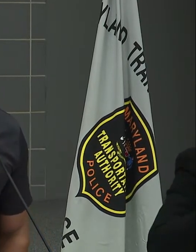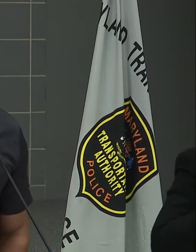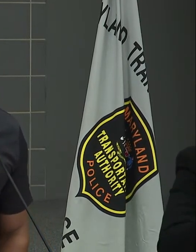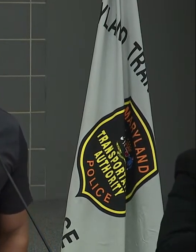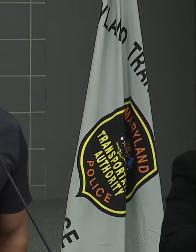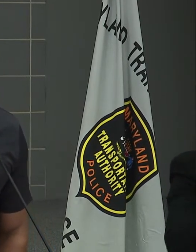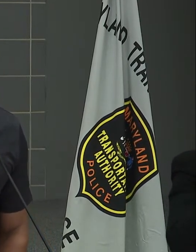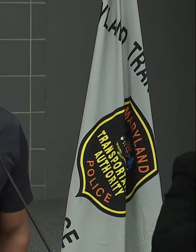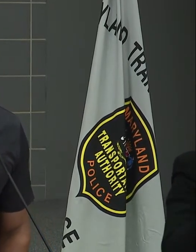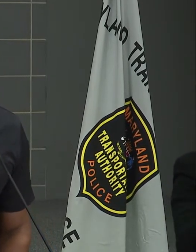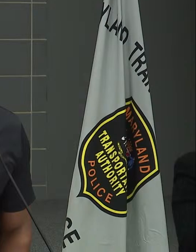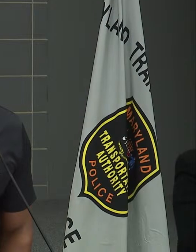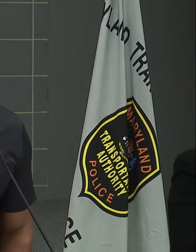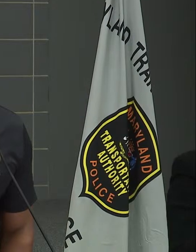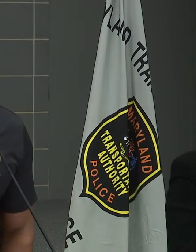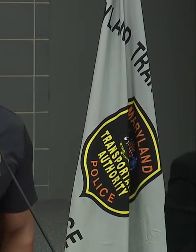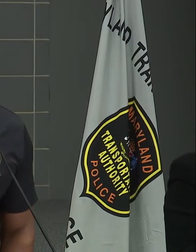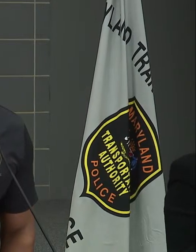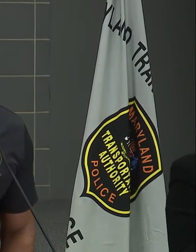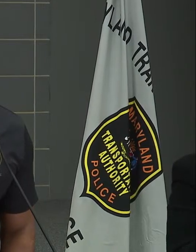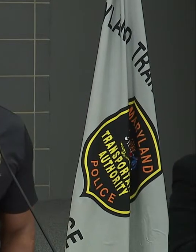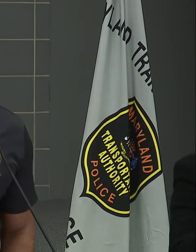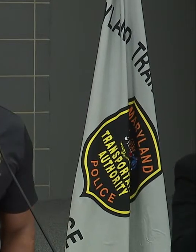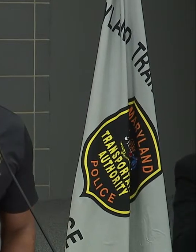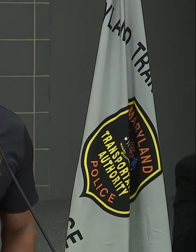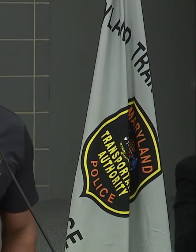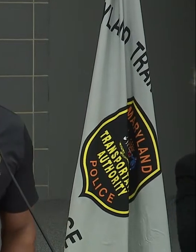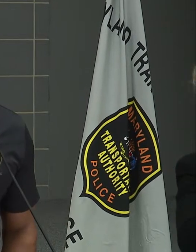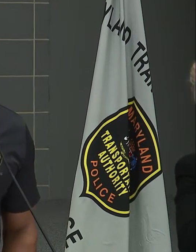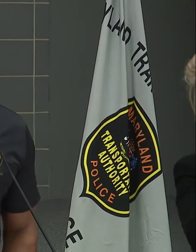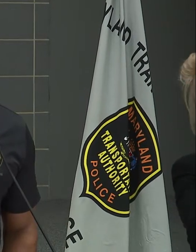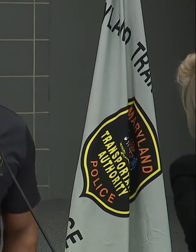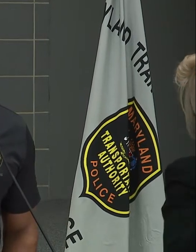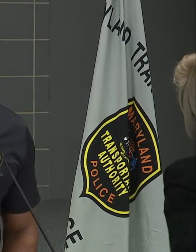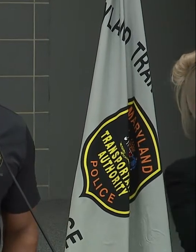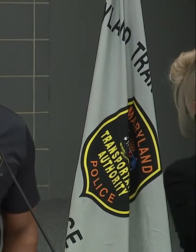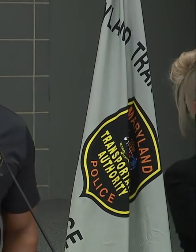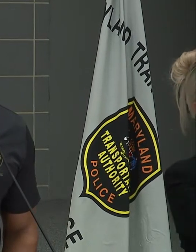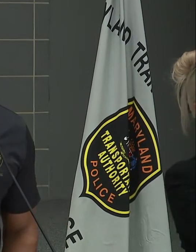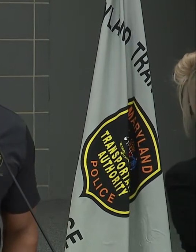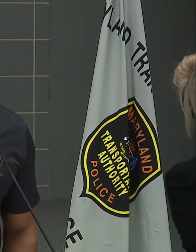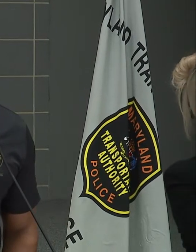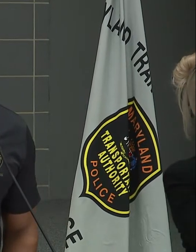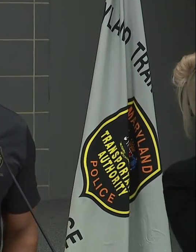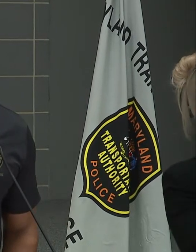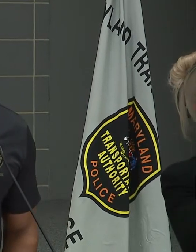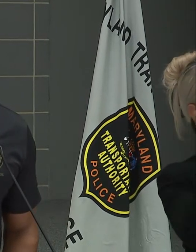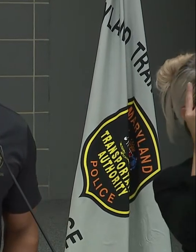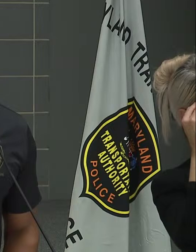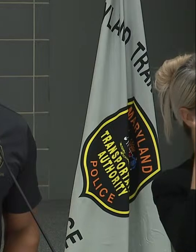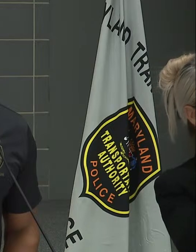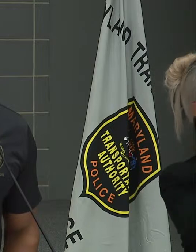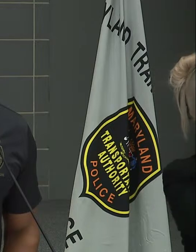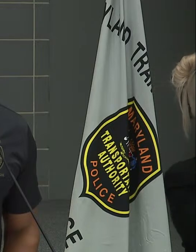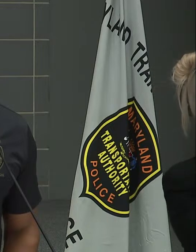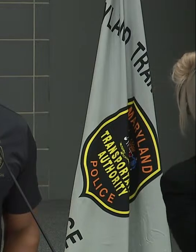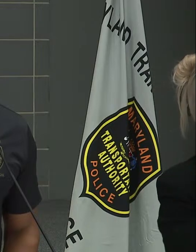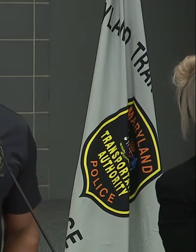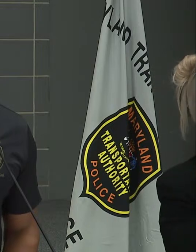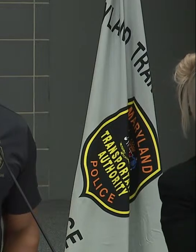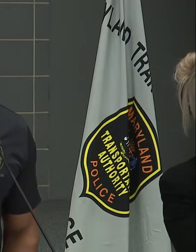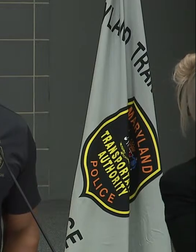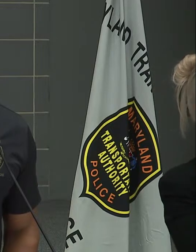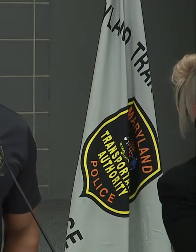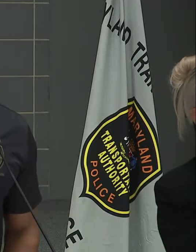about, you were asked about early warning systems and whether that might be a thing to consider in any future bridges and also currently existing bridges. Can we